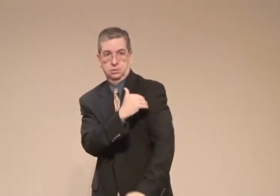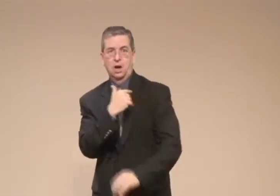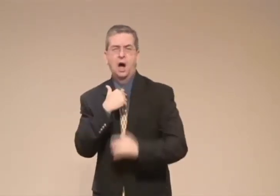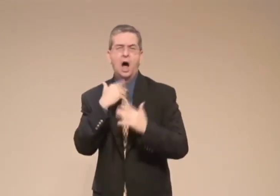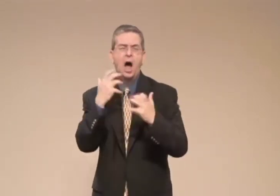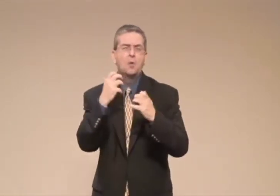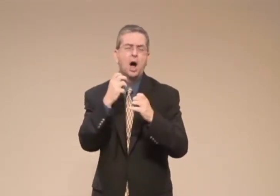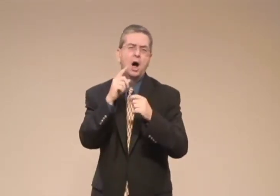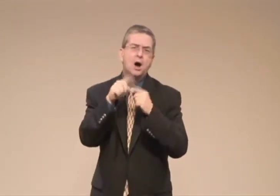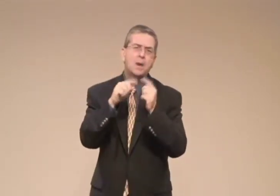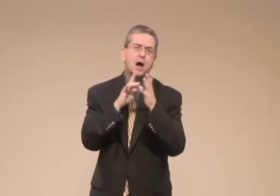to me